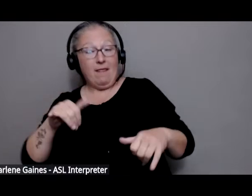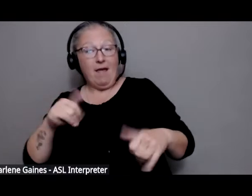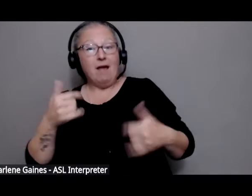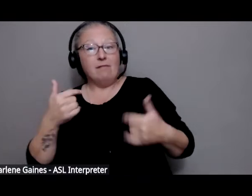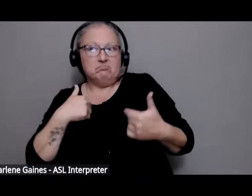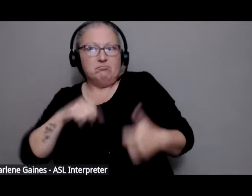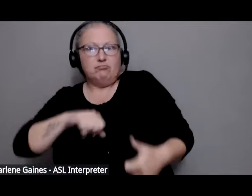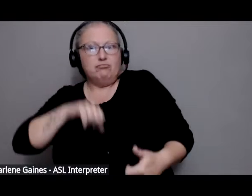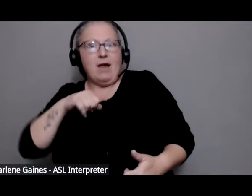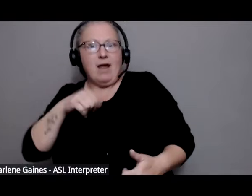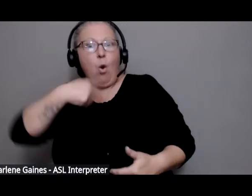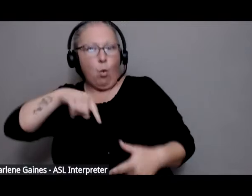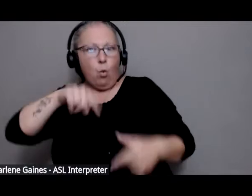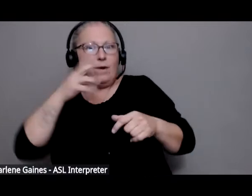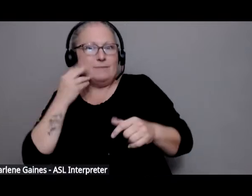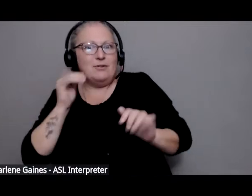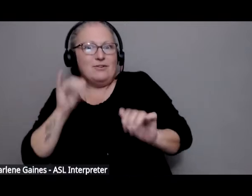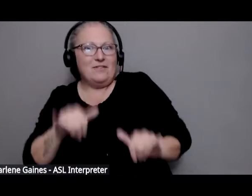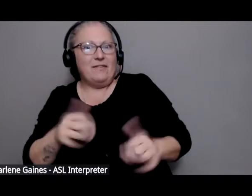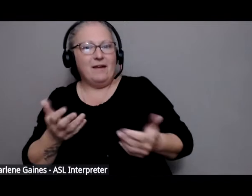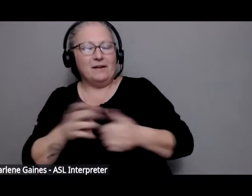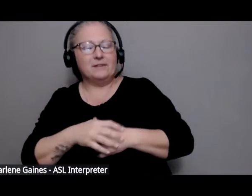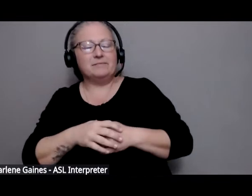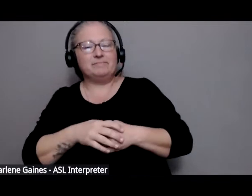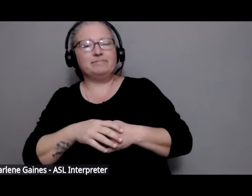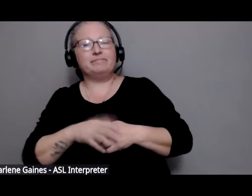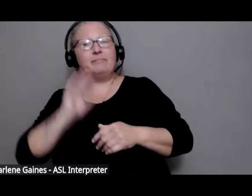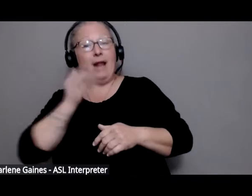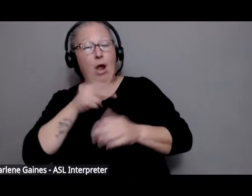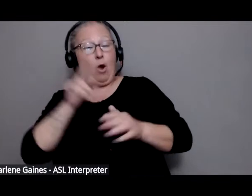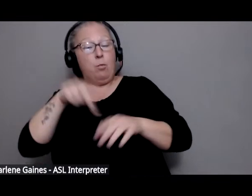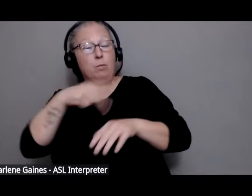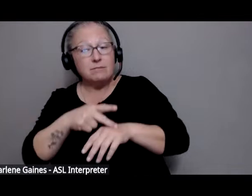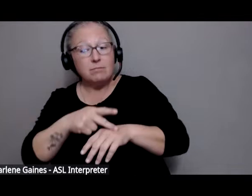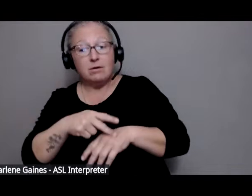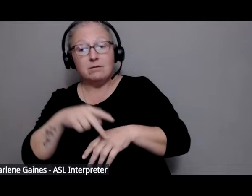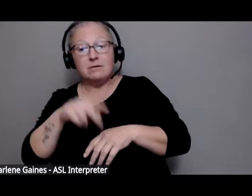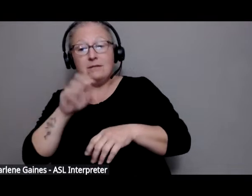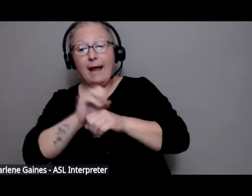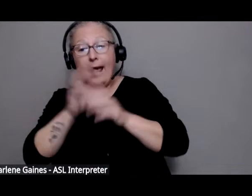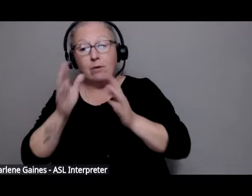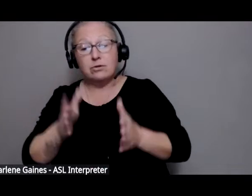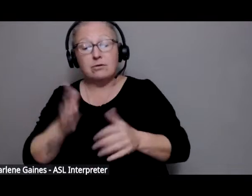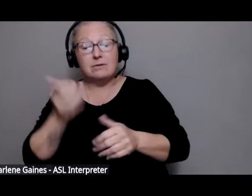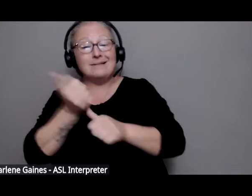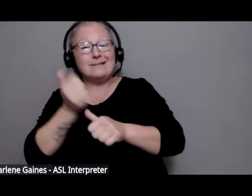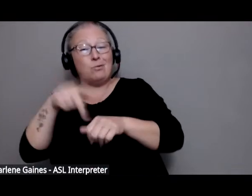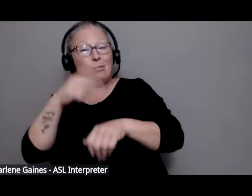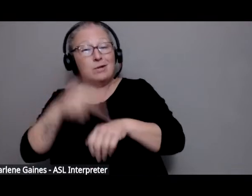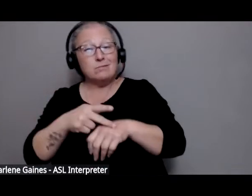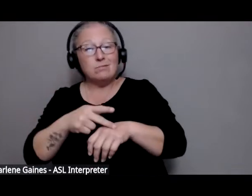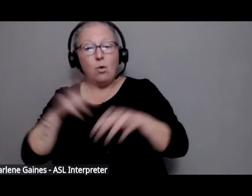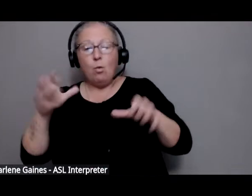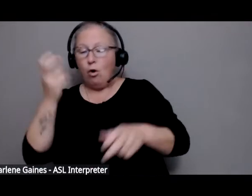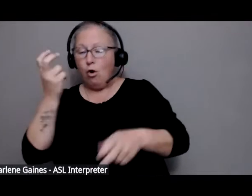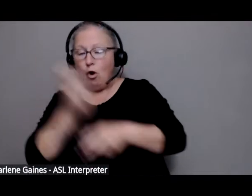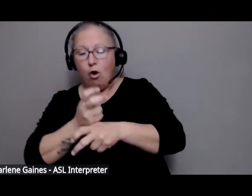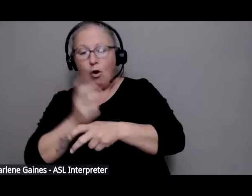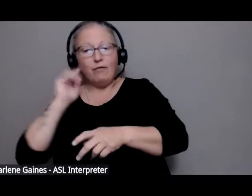say that that's what we're experiencing. I know our principals and our counselors and our assistant principals are working hard at master